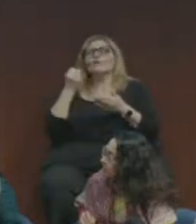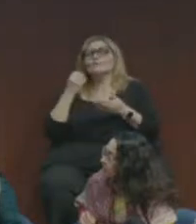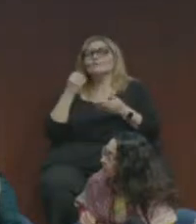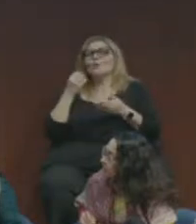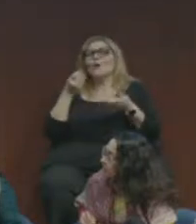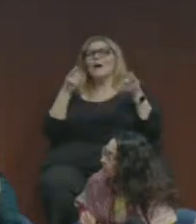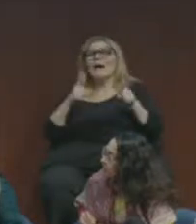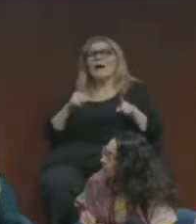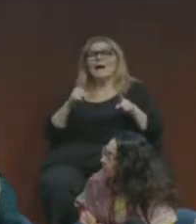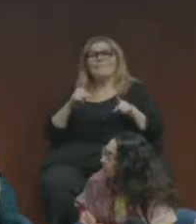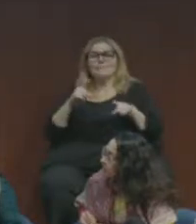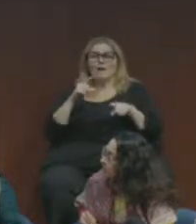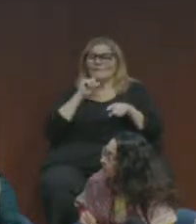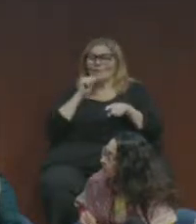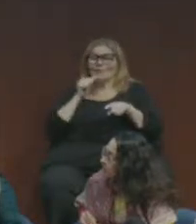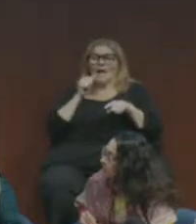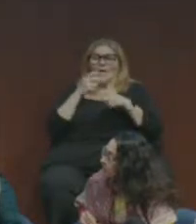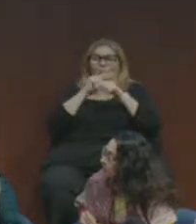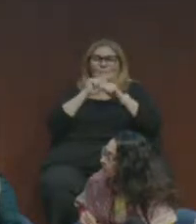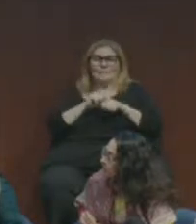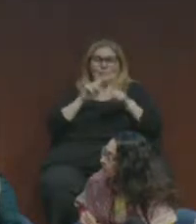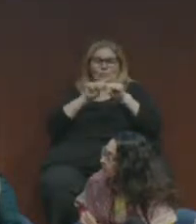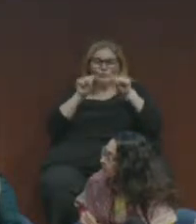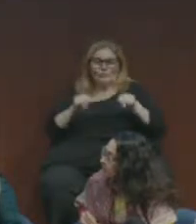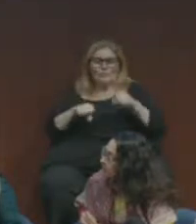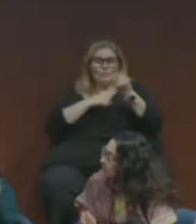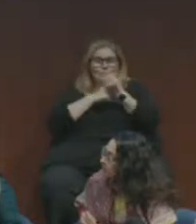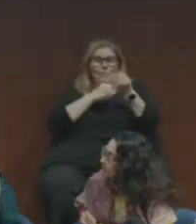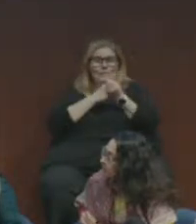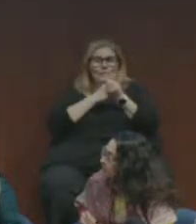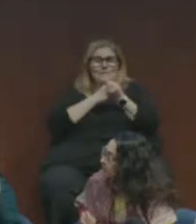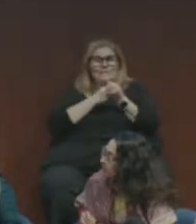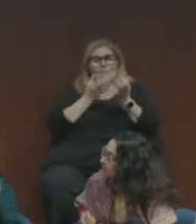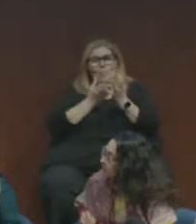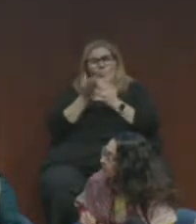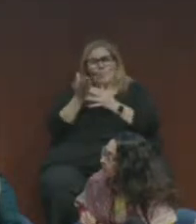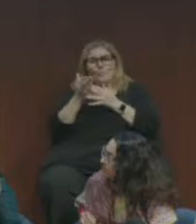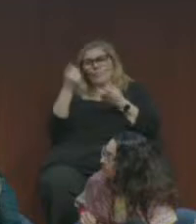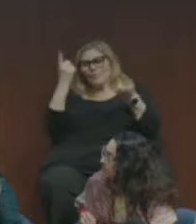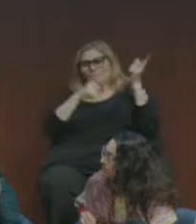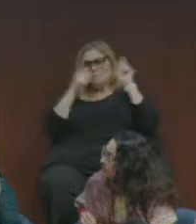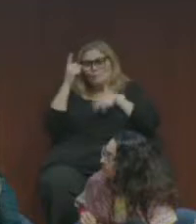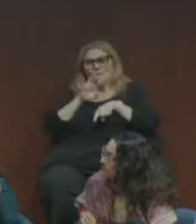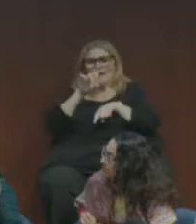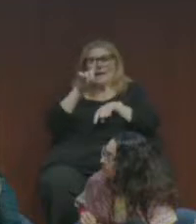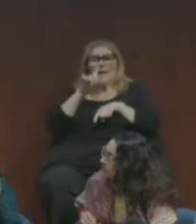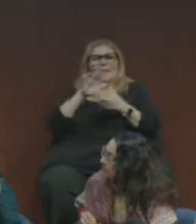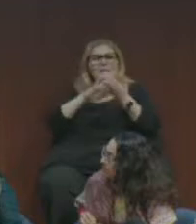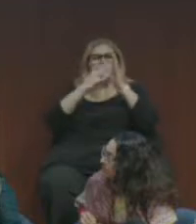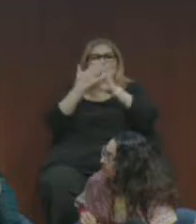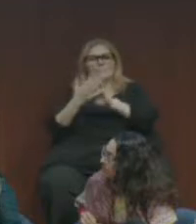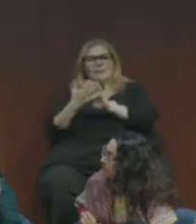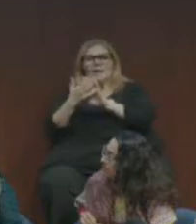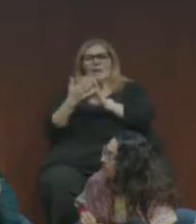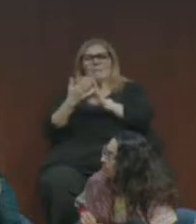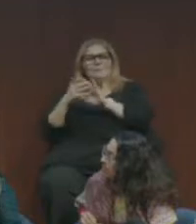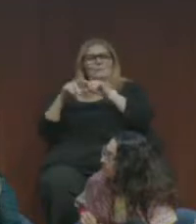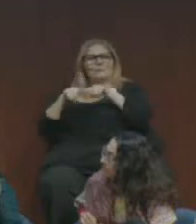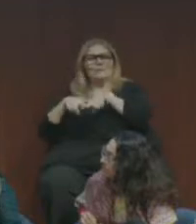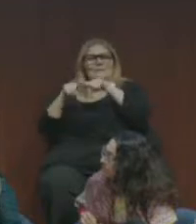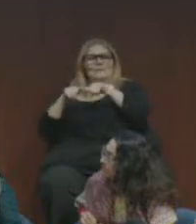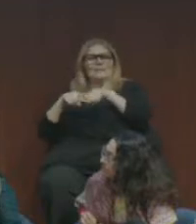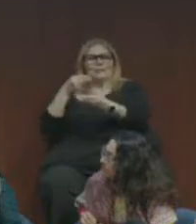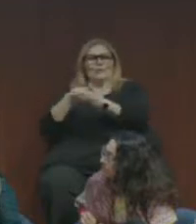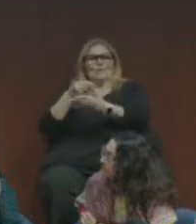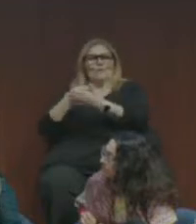a very unconditional support system through the mutual aid into a conditional fund that